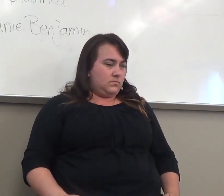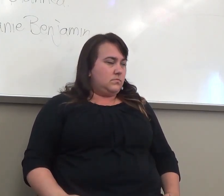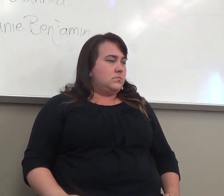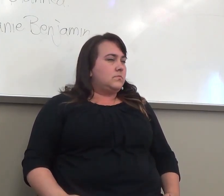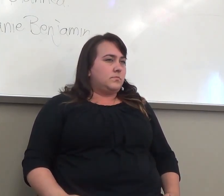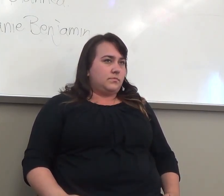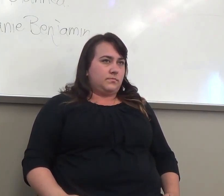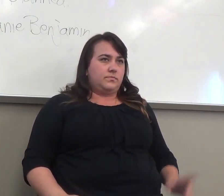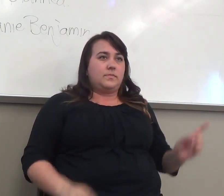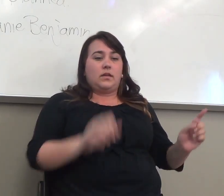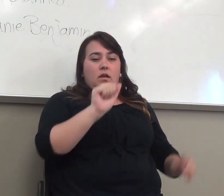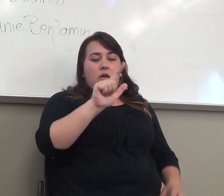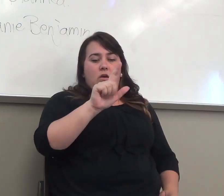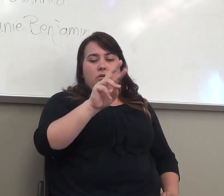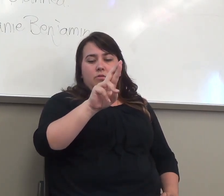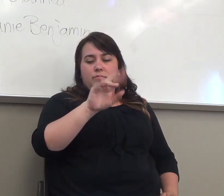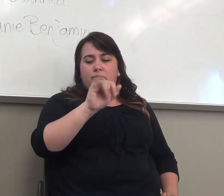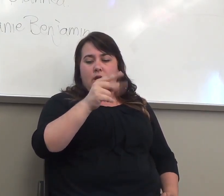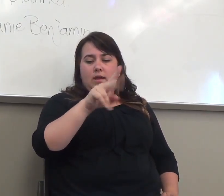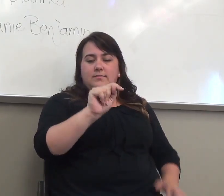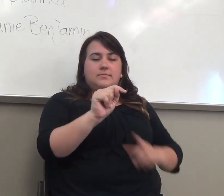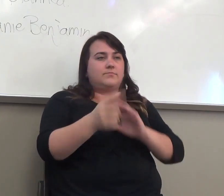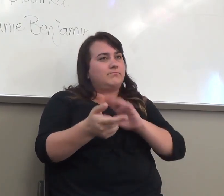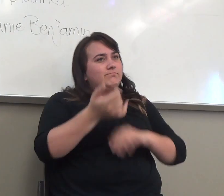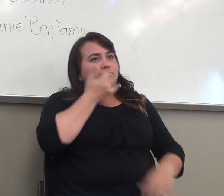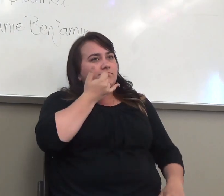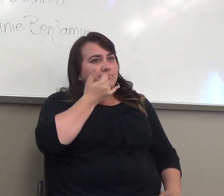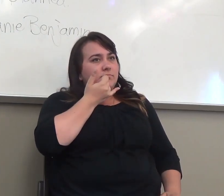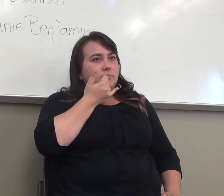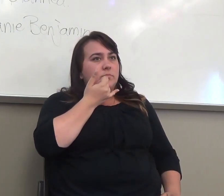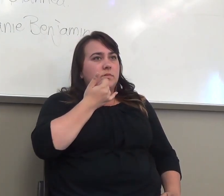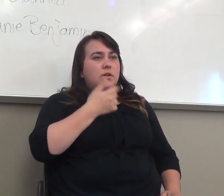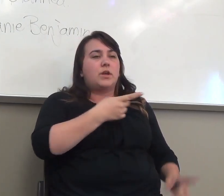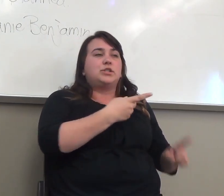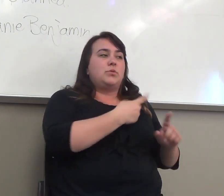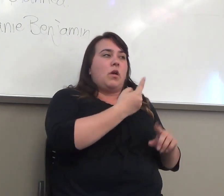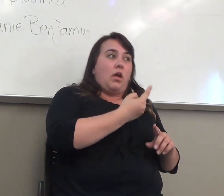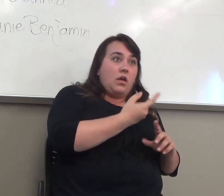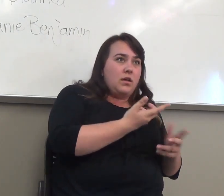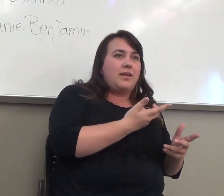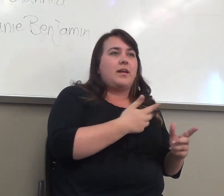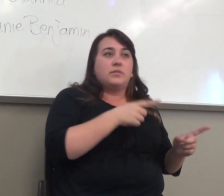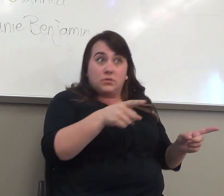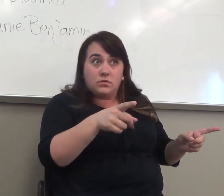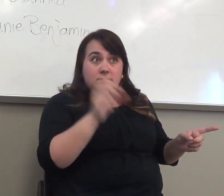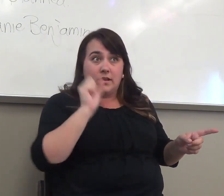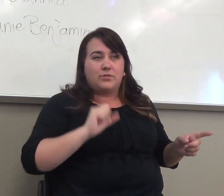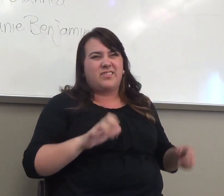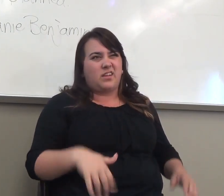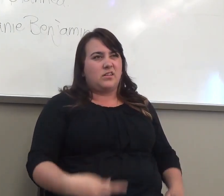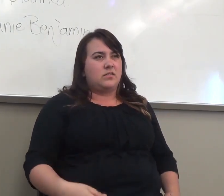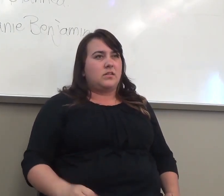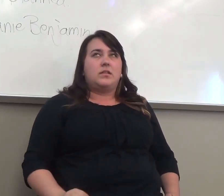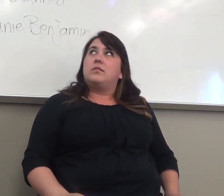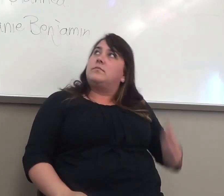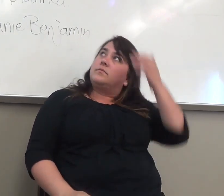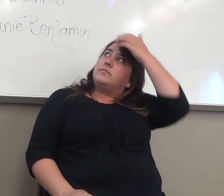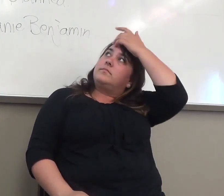This isn't correct. Here's the one that here's the one that's different. Now watch this. I promise it'll do